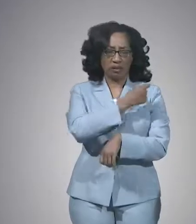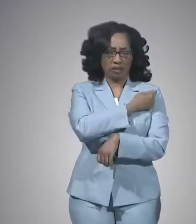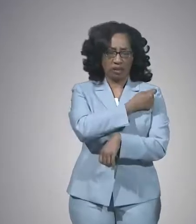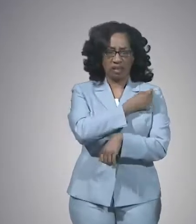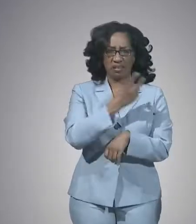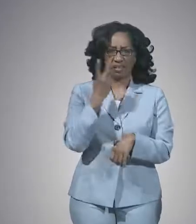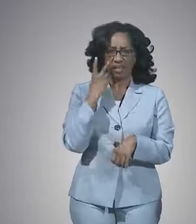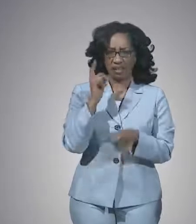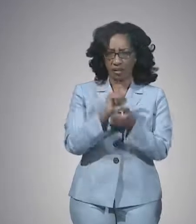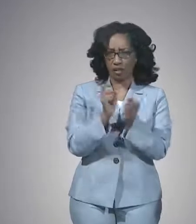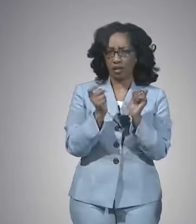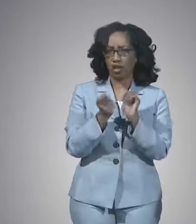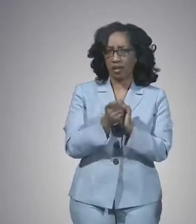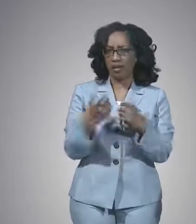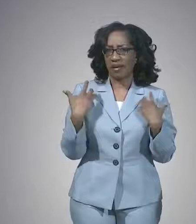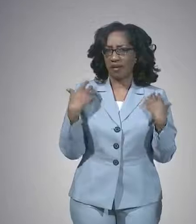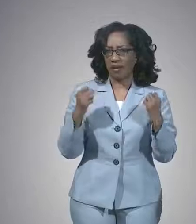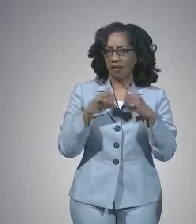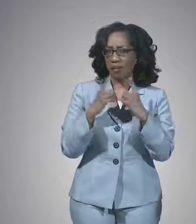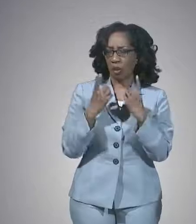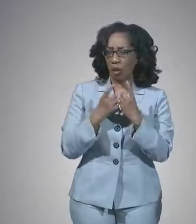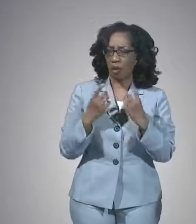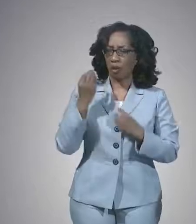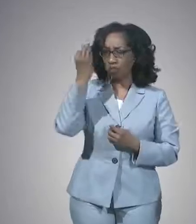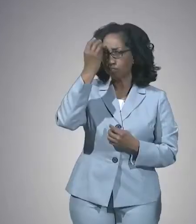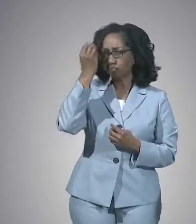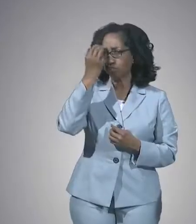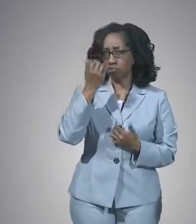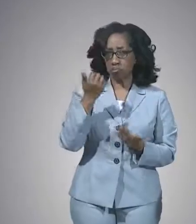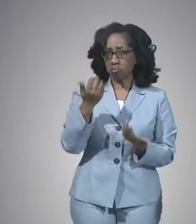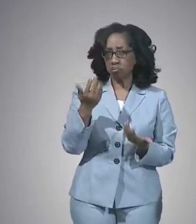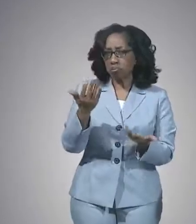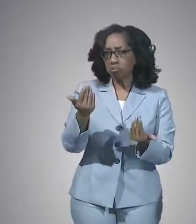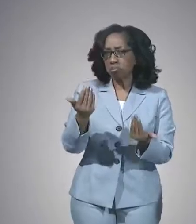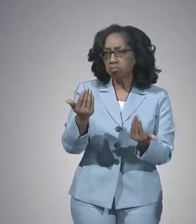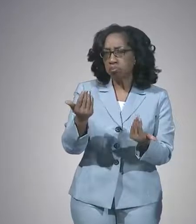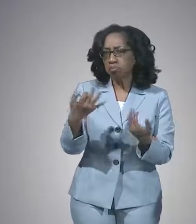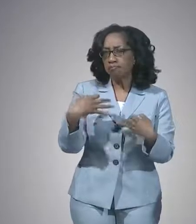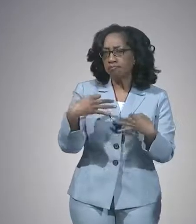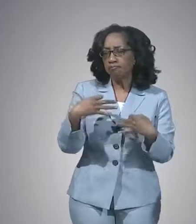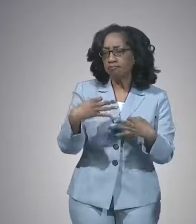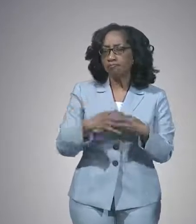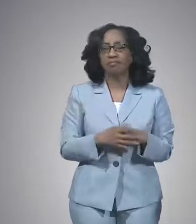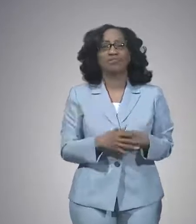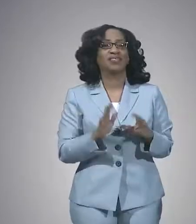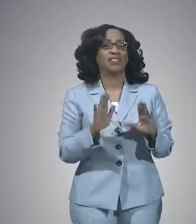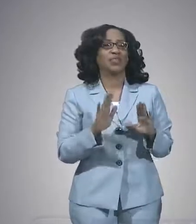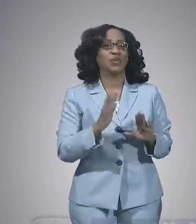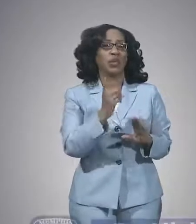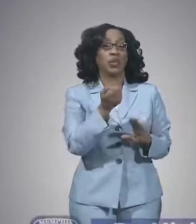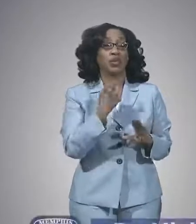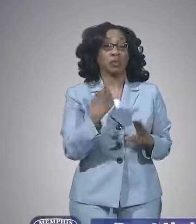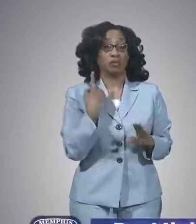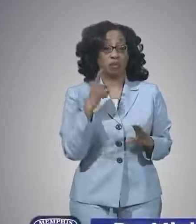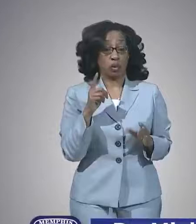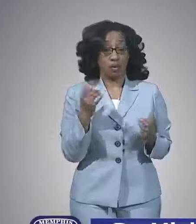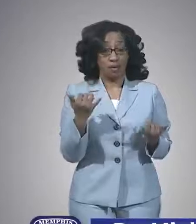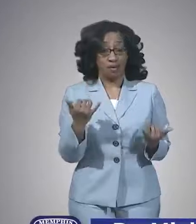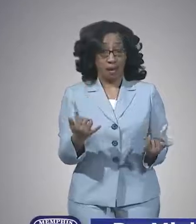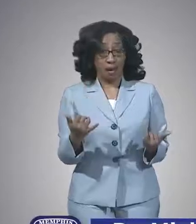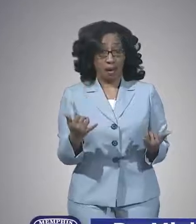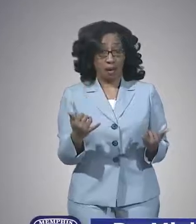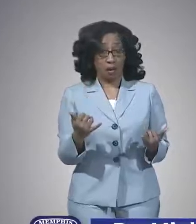changing. Is the health department reviewed that? And are there any thoughts on that from you? Great question. So for right now,